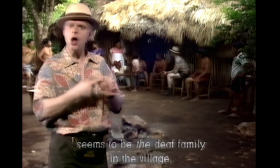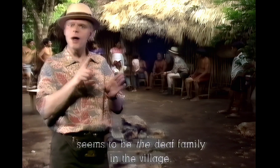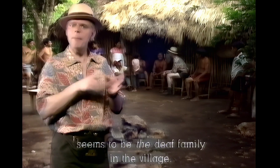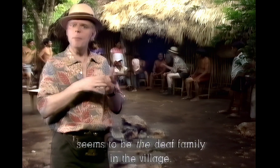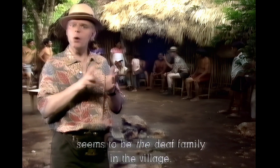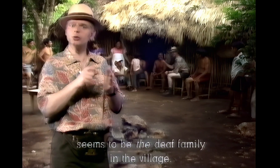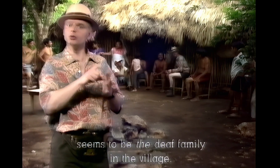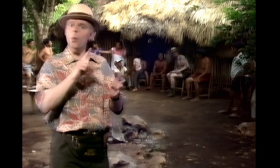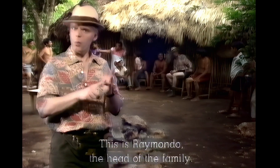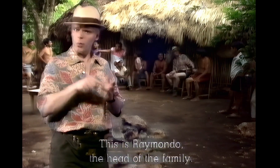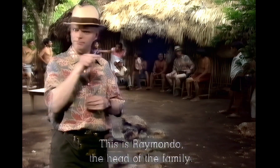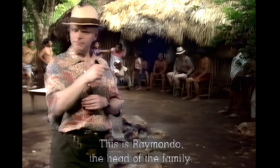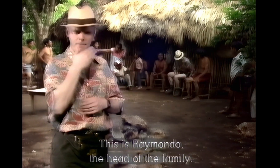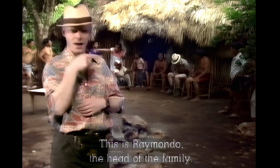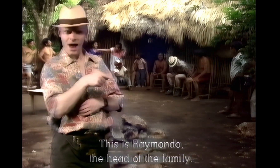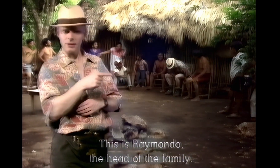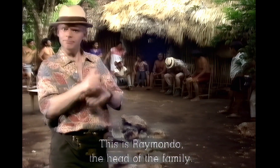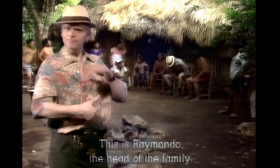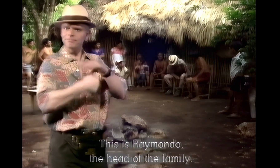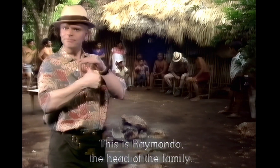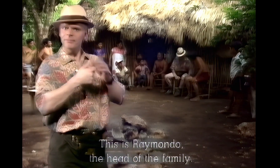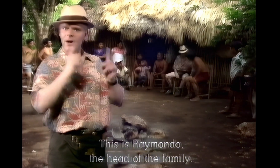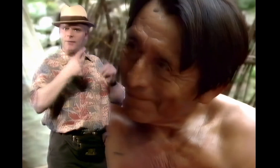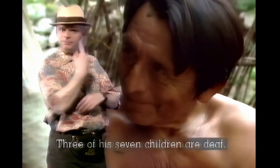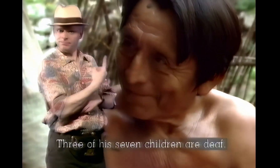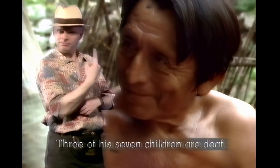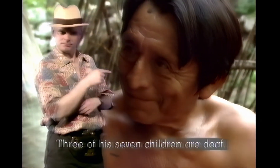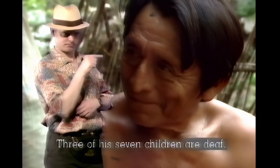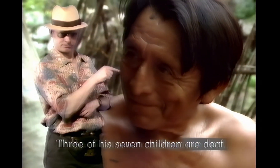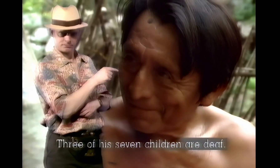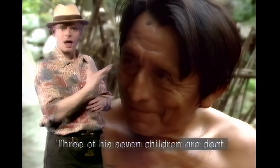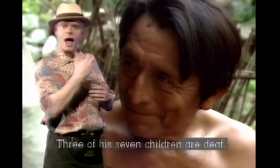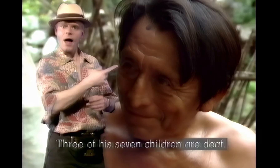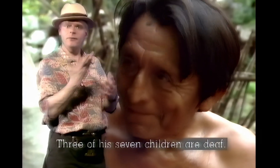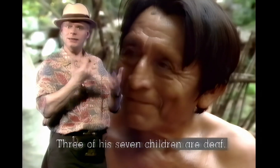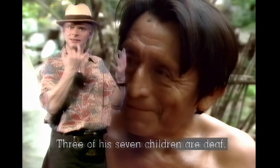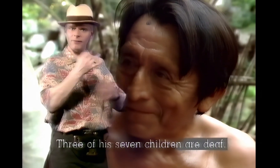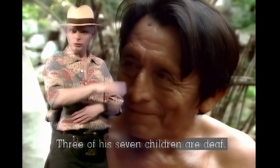This is Raimondo, the head of the family. 3 of his 7 children are deaf.